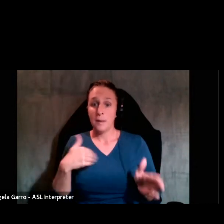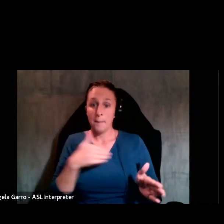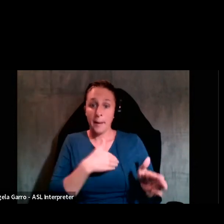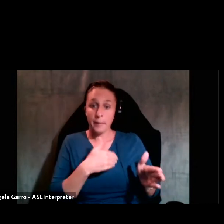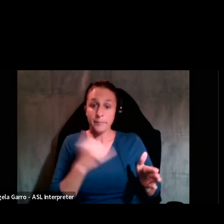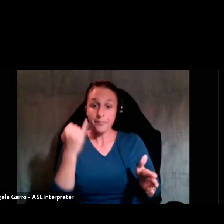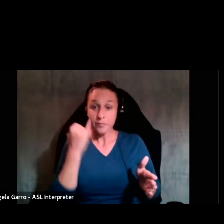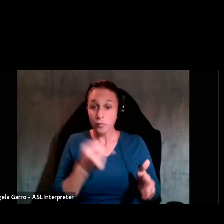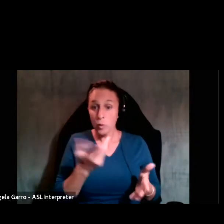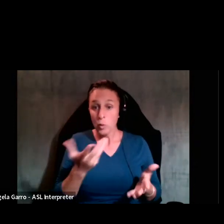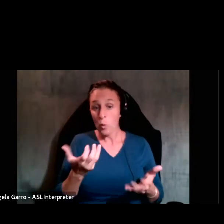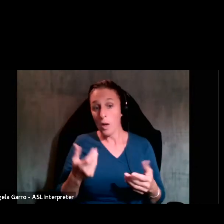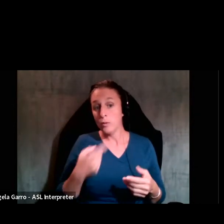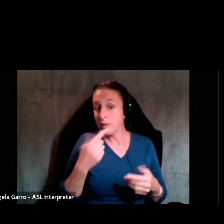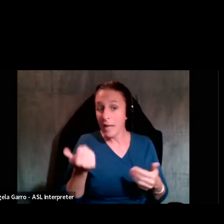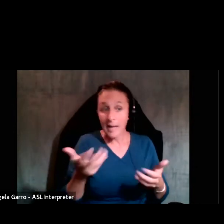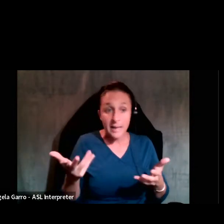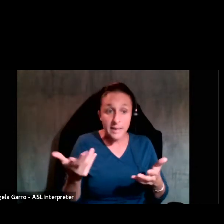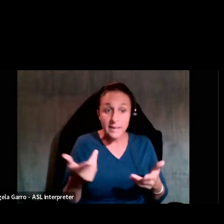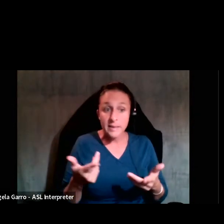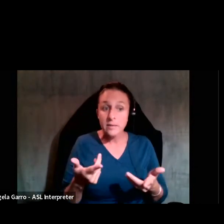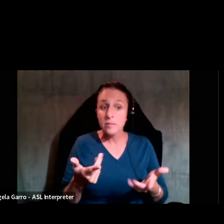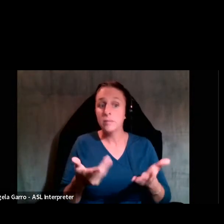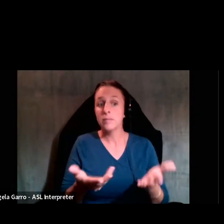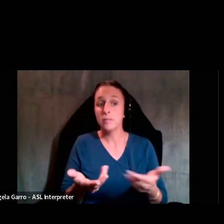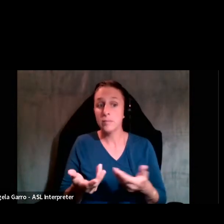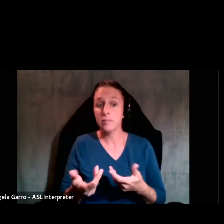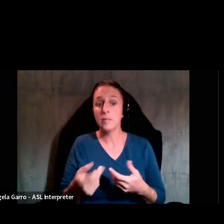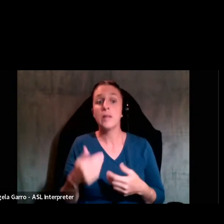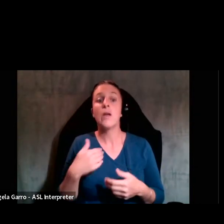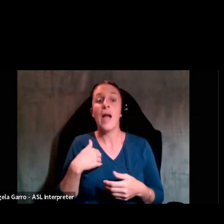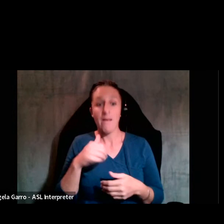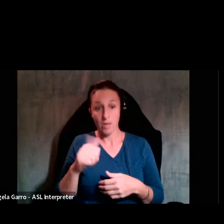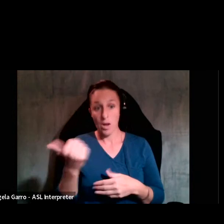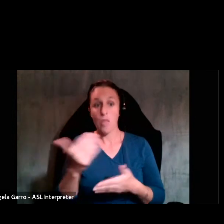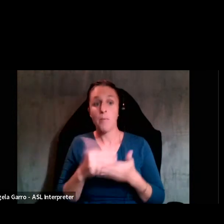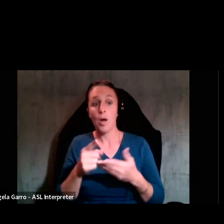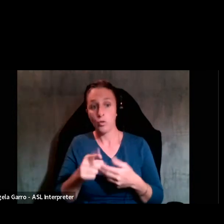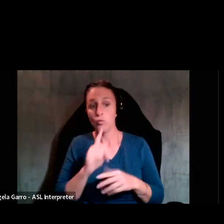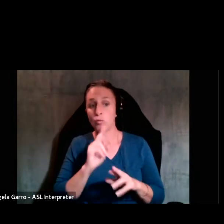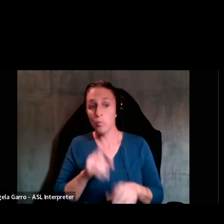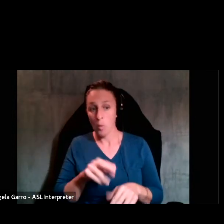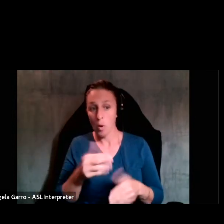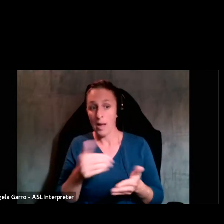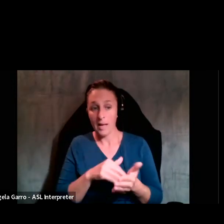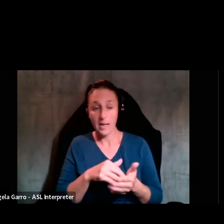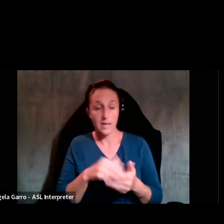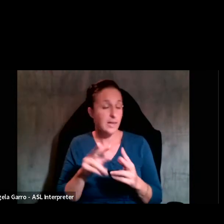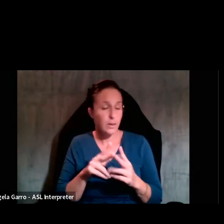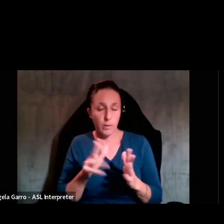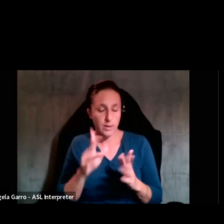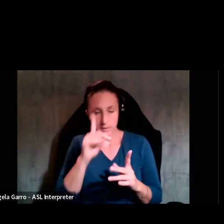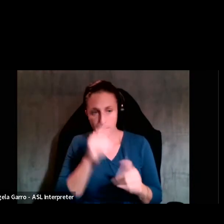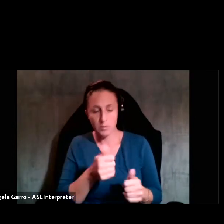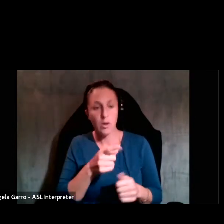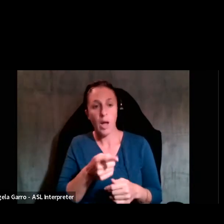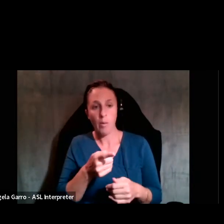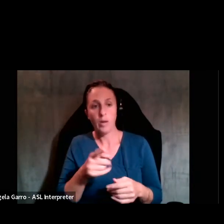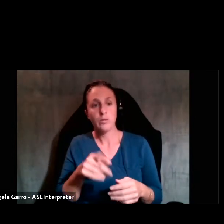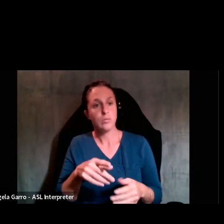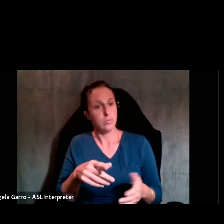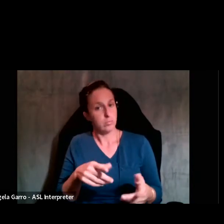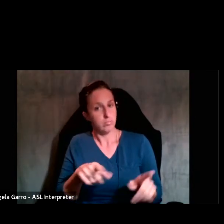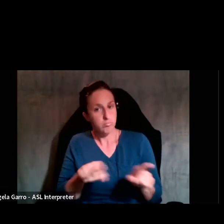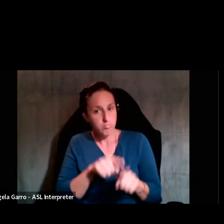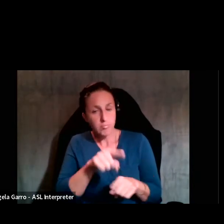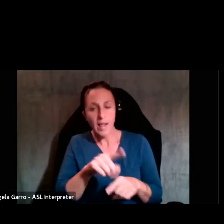something to say or want to contribute today, there is another part where you do report again. So either way, it's up to you, but I want to treat you like board members.